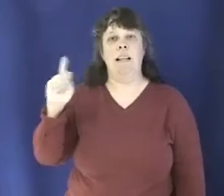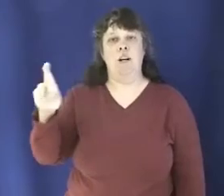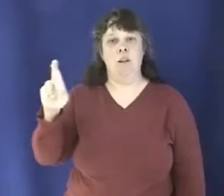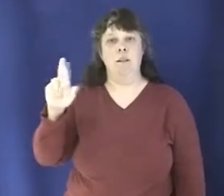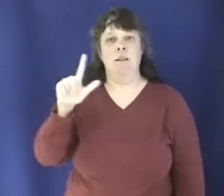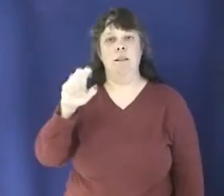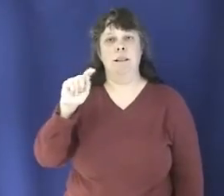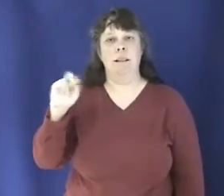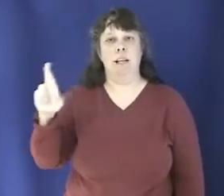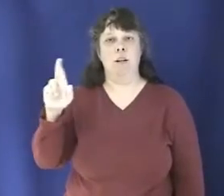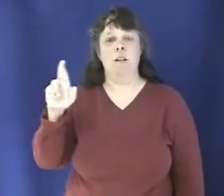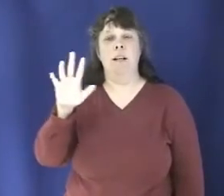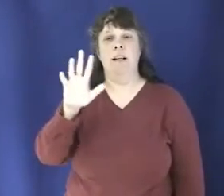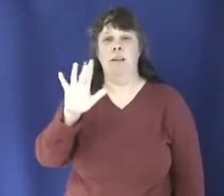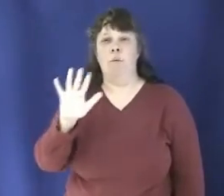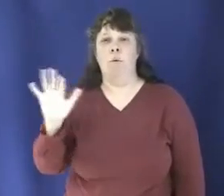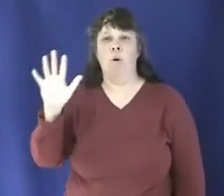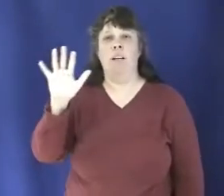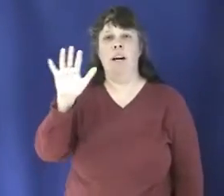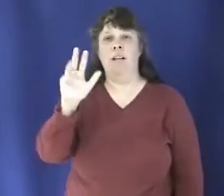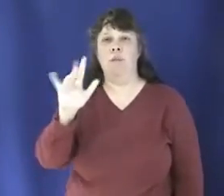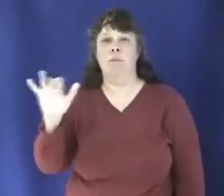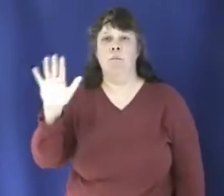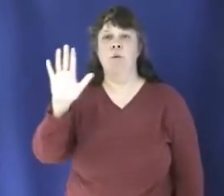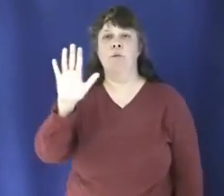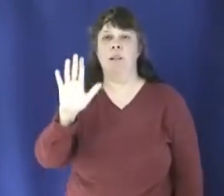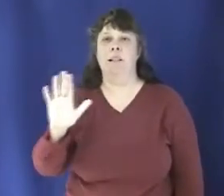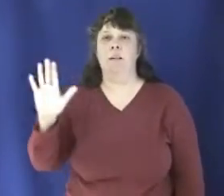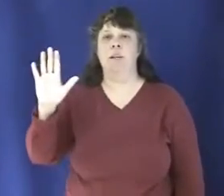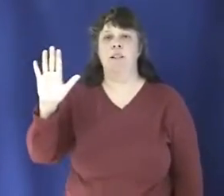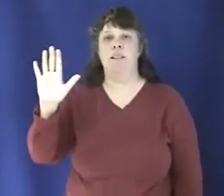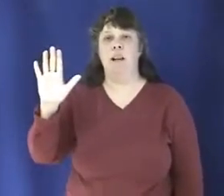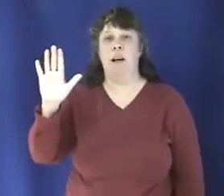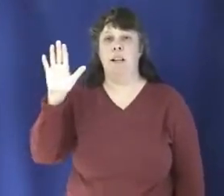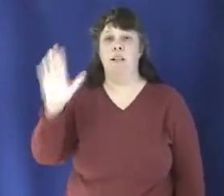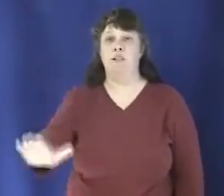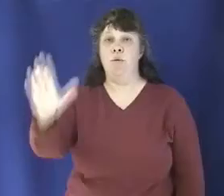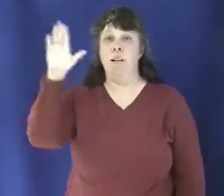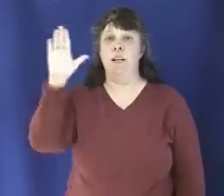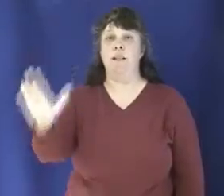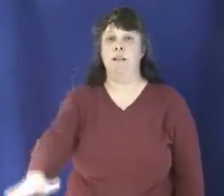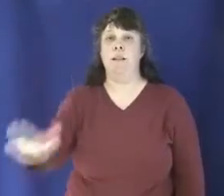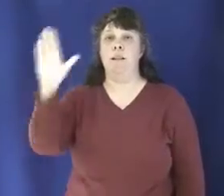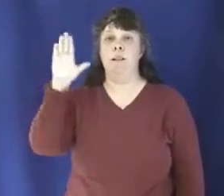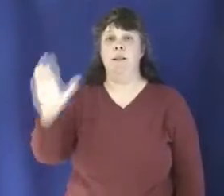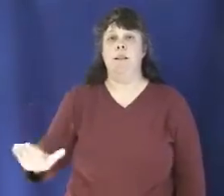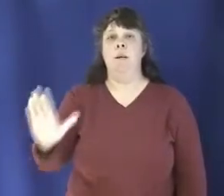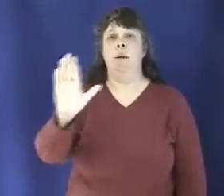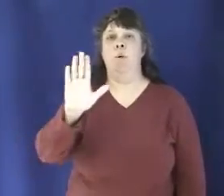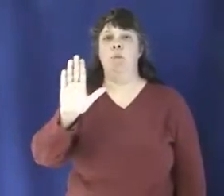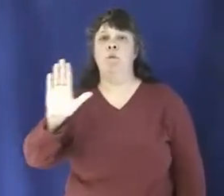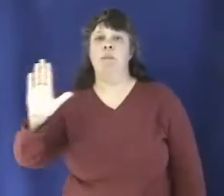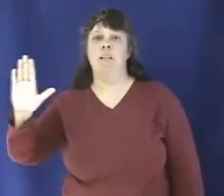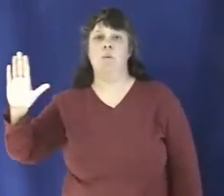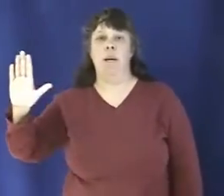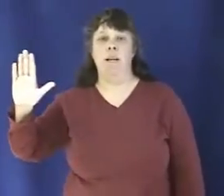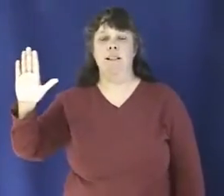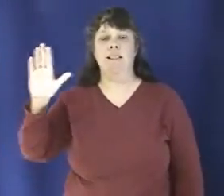Letter. Letter. Now the word kind of, it moves a little bit to the side. It doesn't do this, but it will move this way,